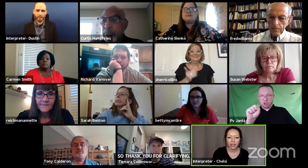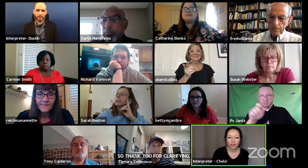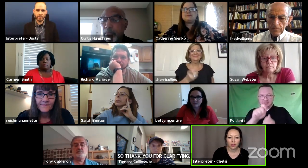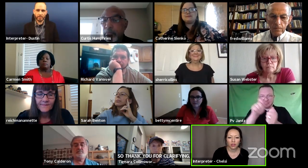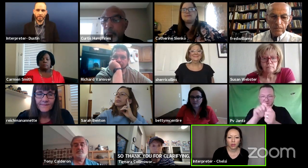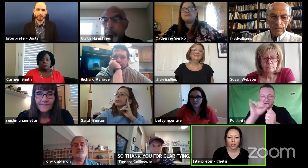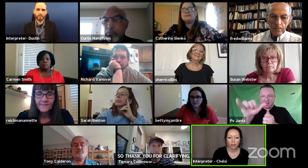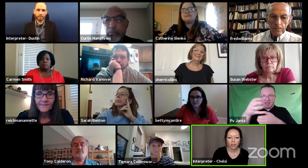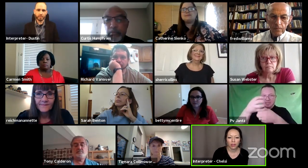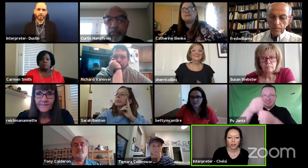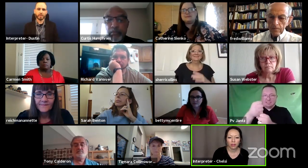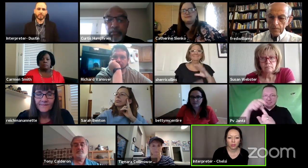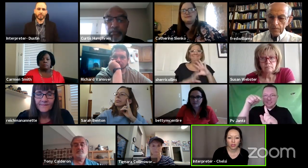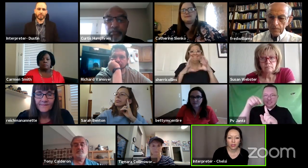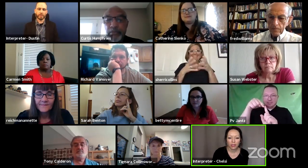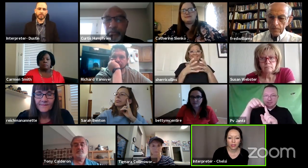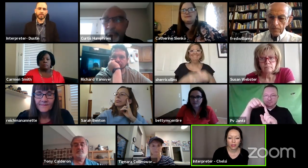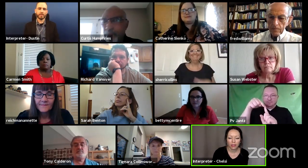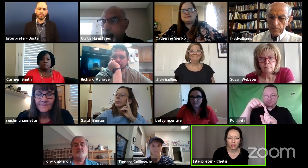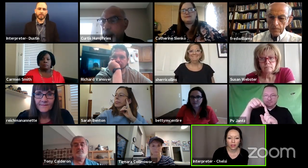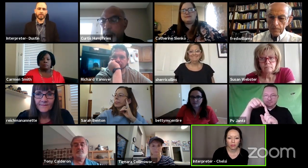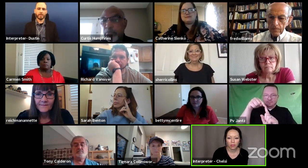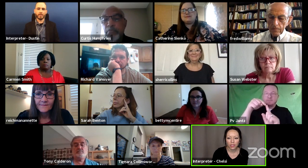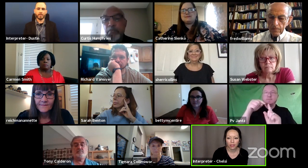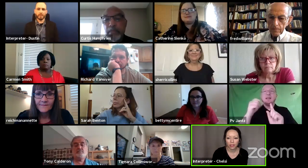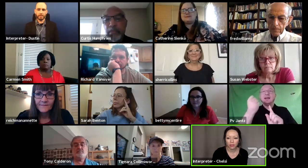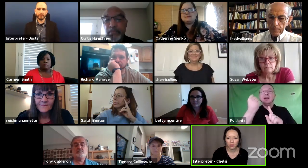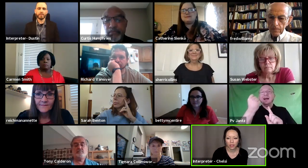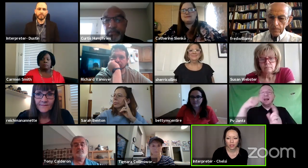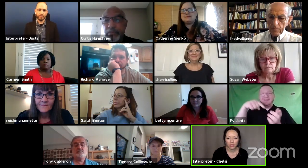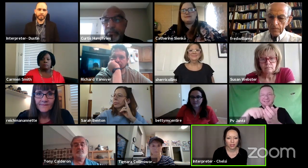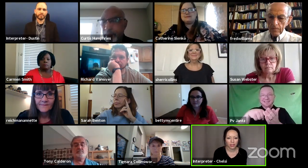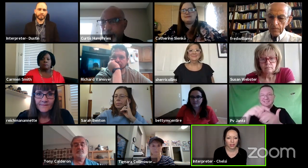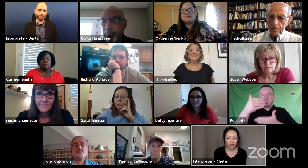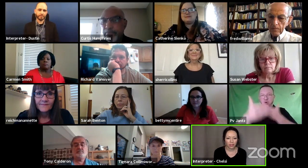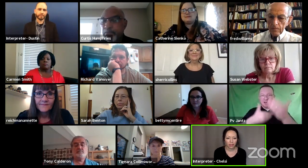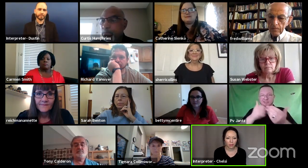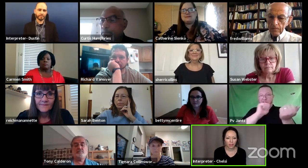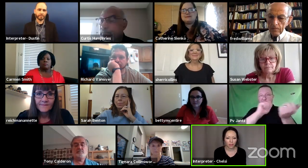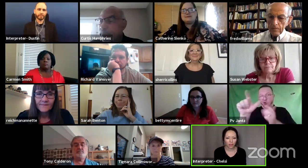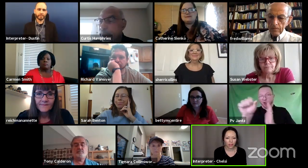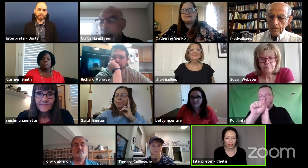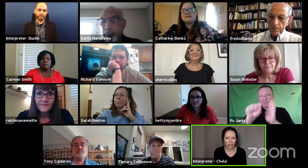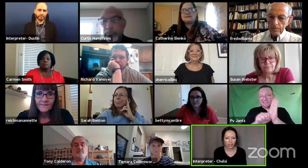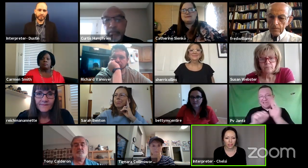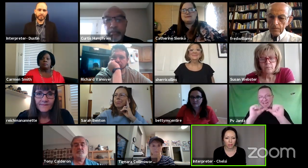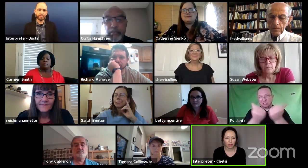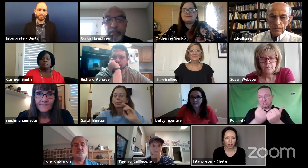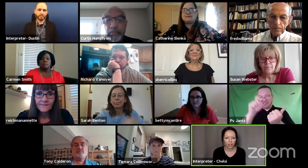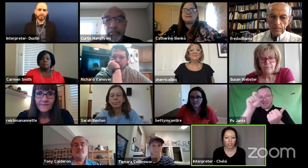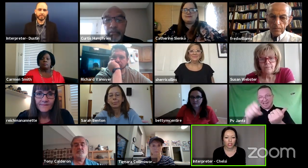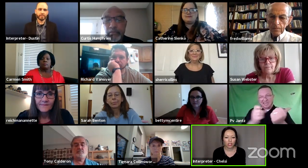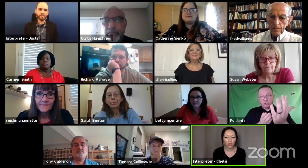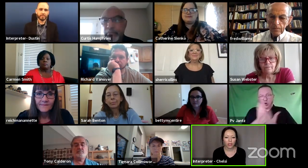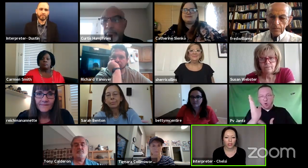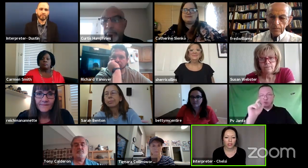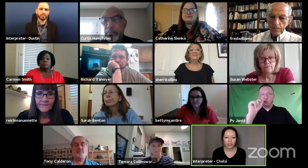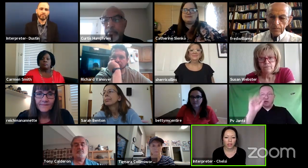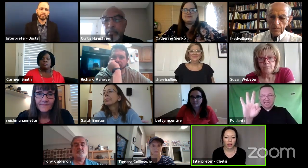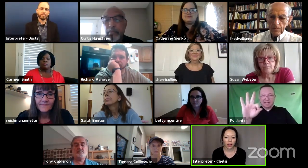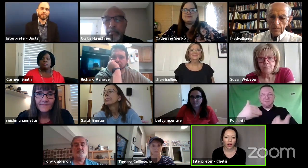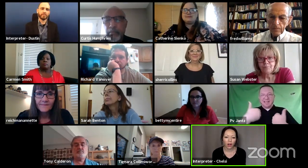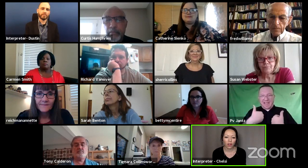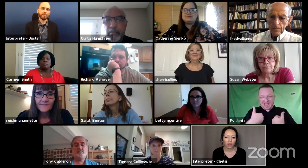it's the Arizona Department of Emergency and Military Affairs, specifically is ACDHH. So